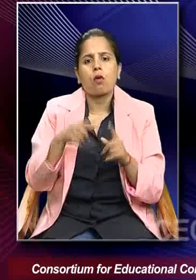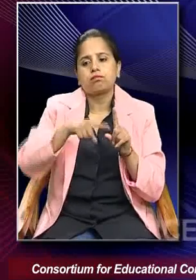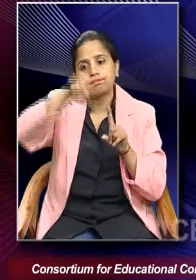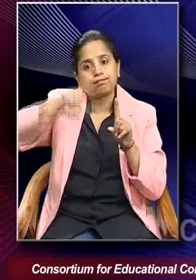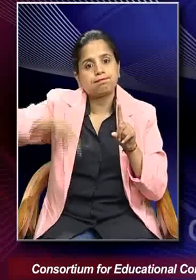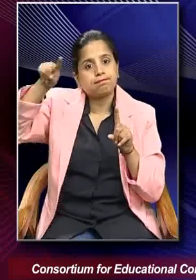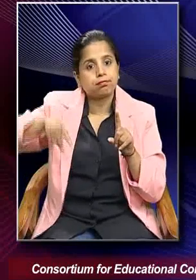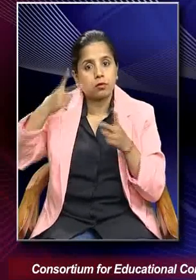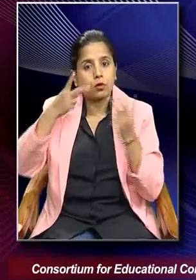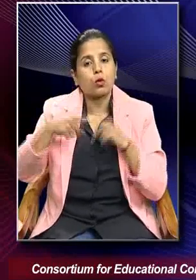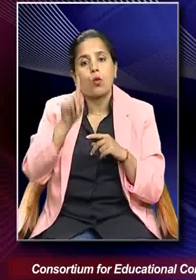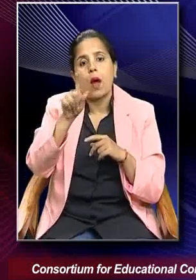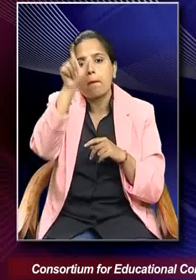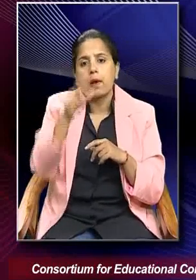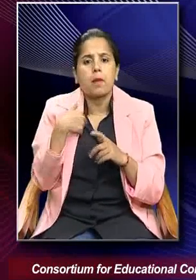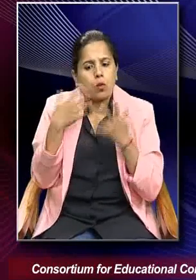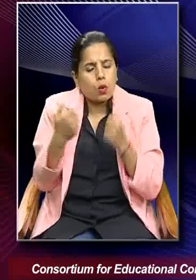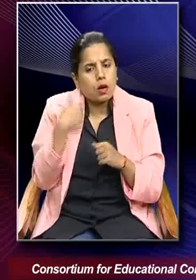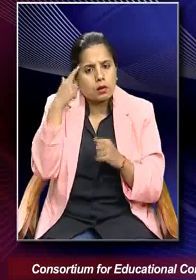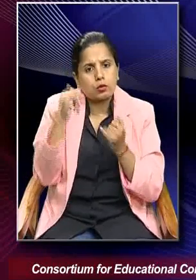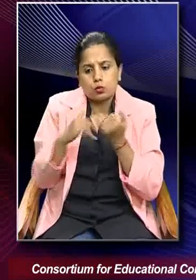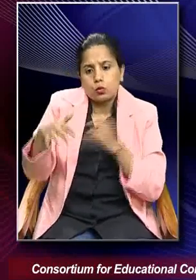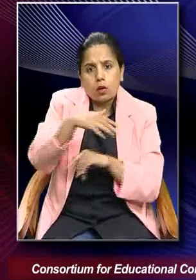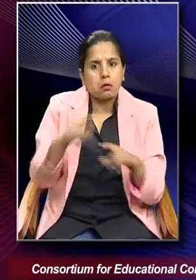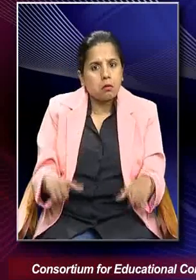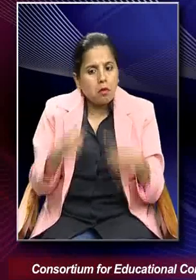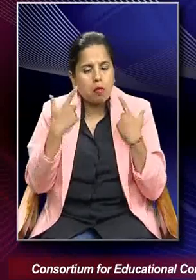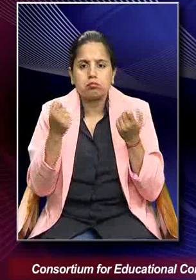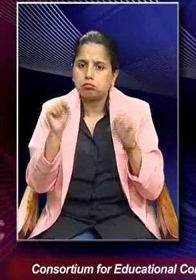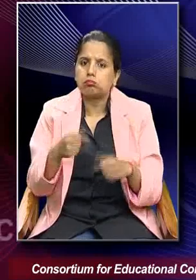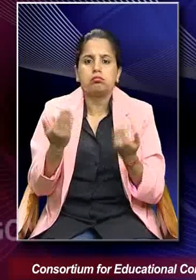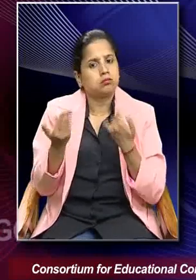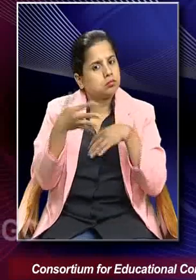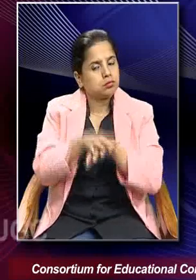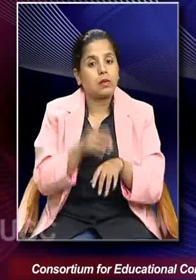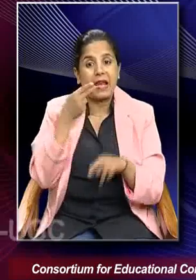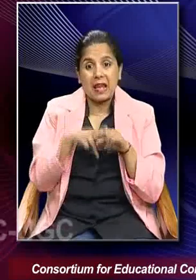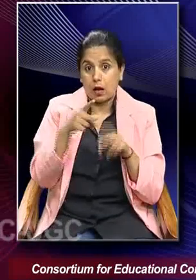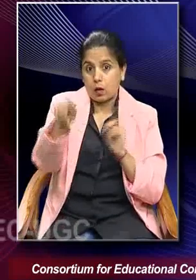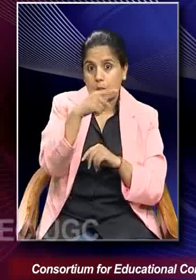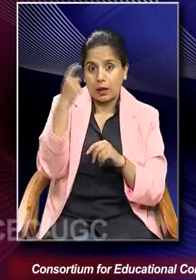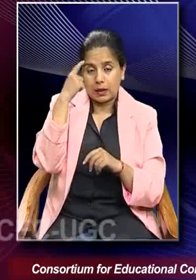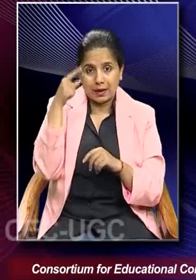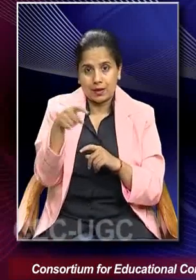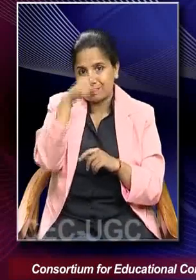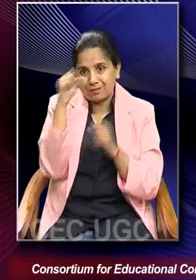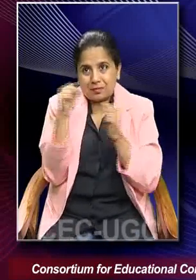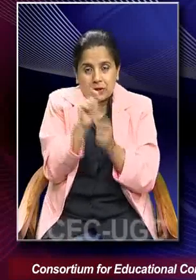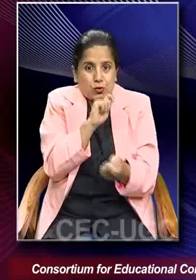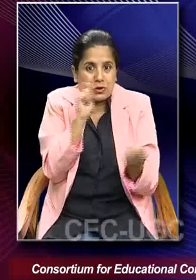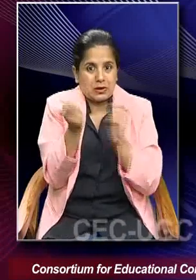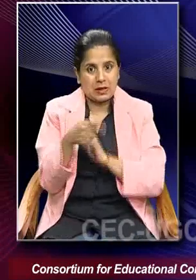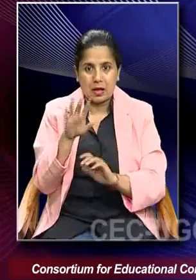of one's society or life. If you consider climate change,